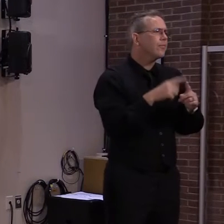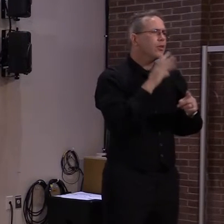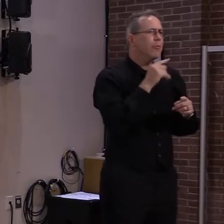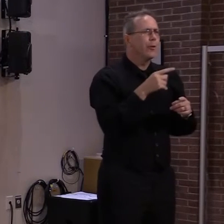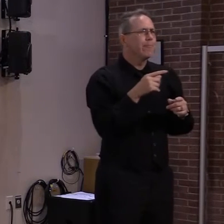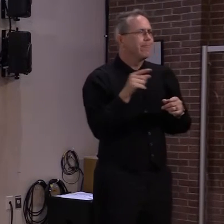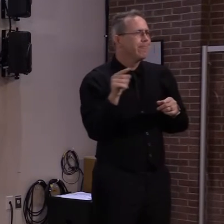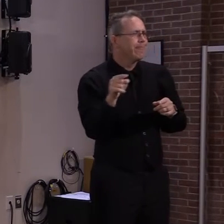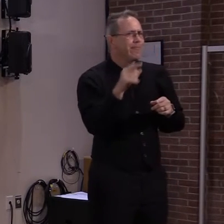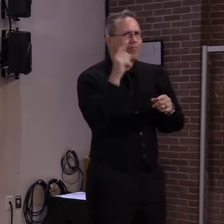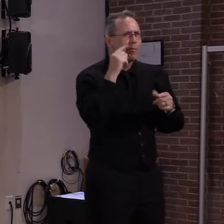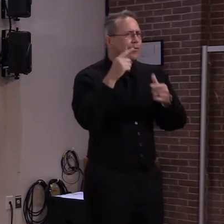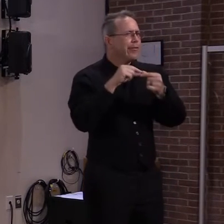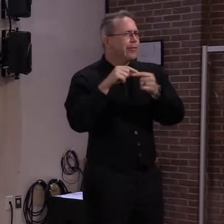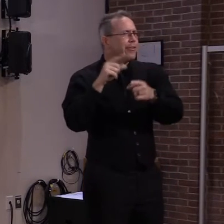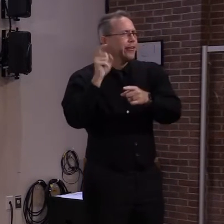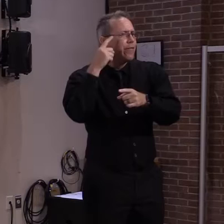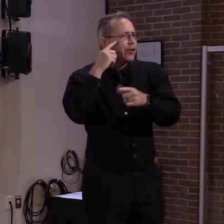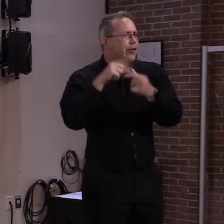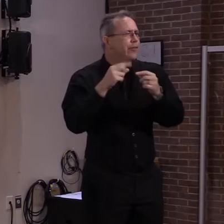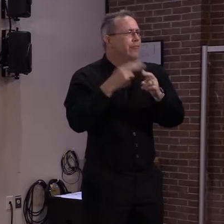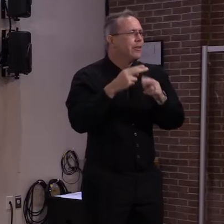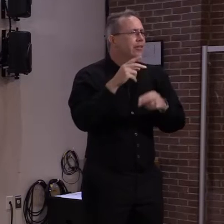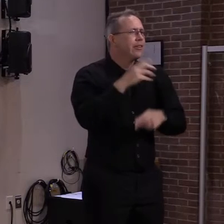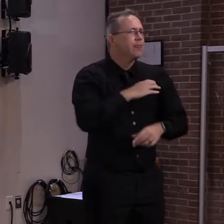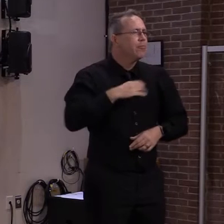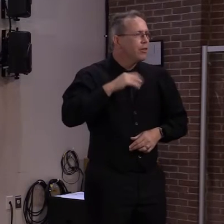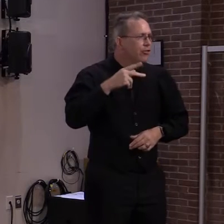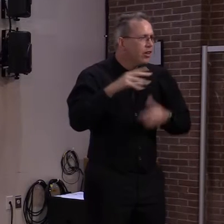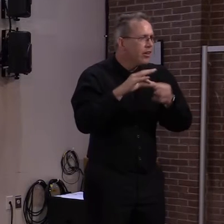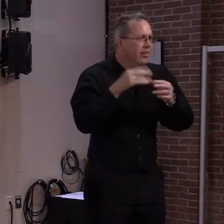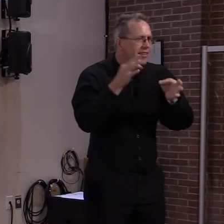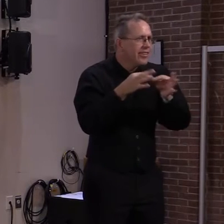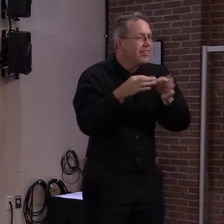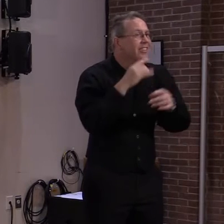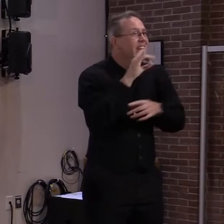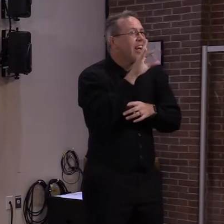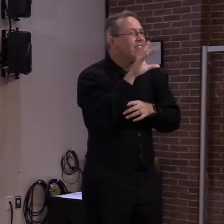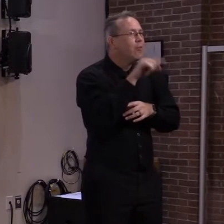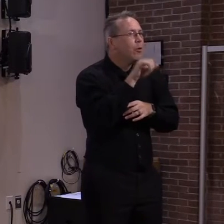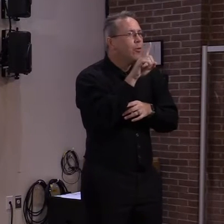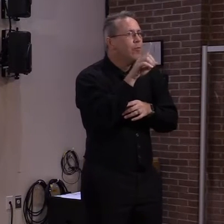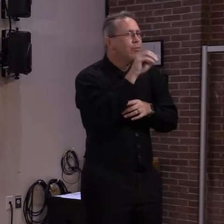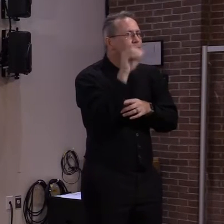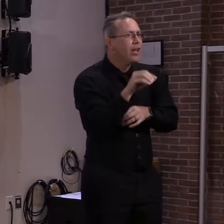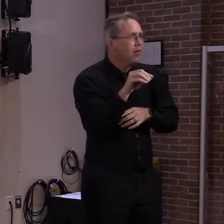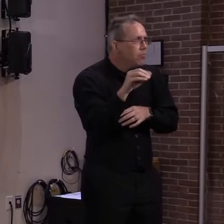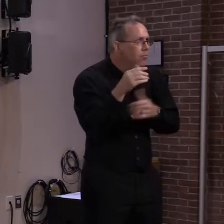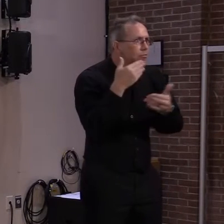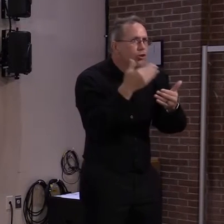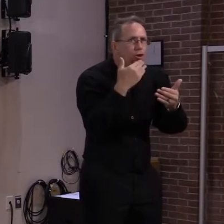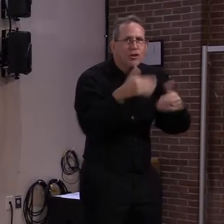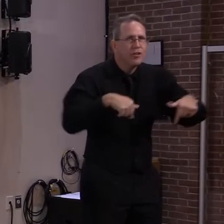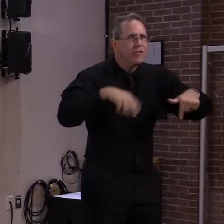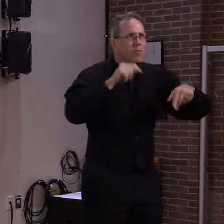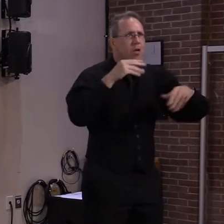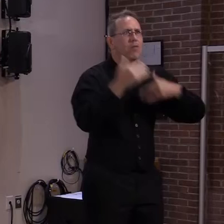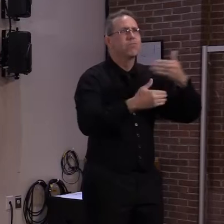at 85.1% of eligible Vermonters that have received at least one dose of the